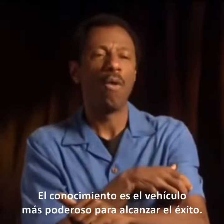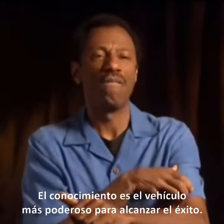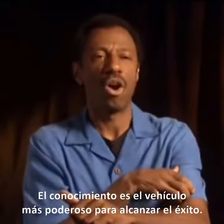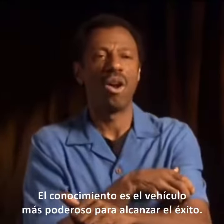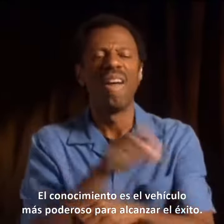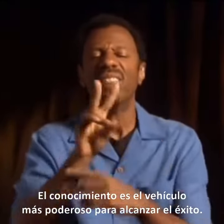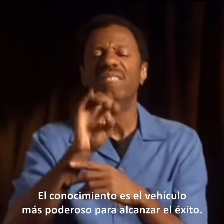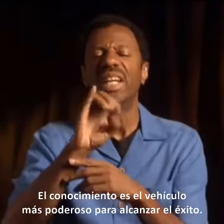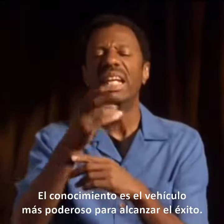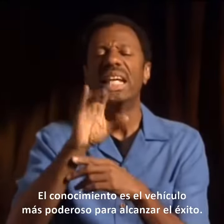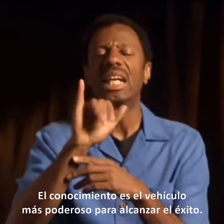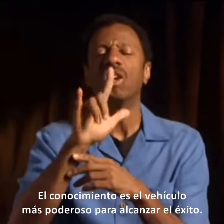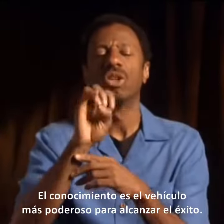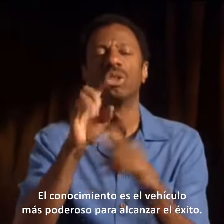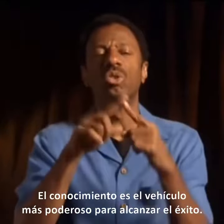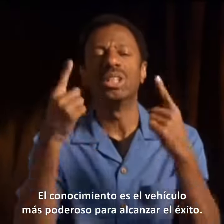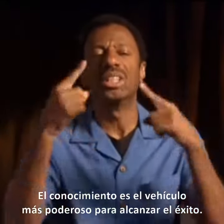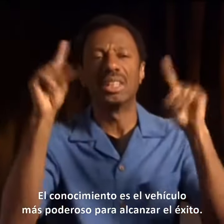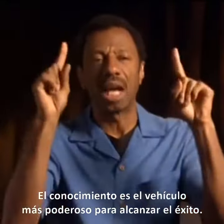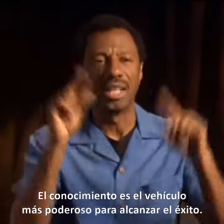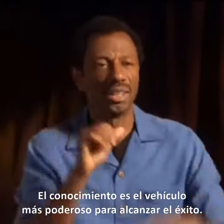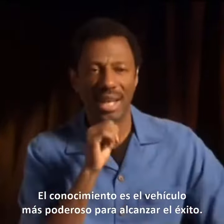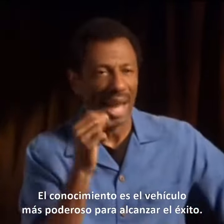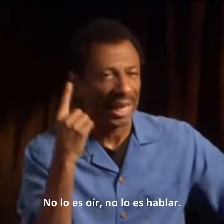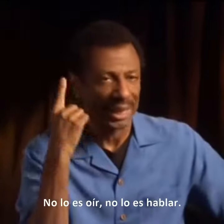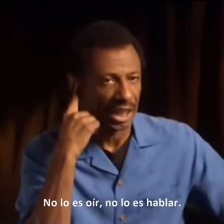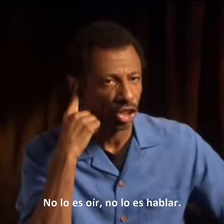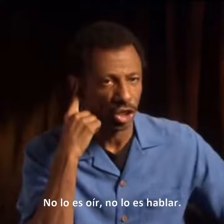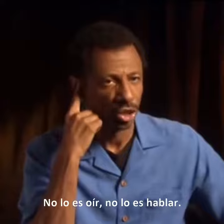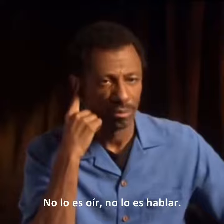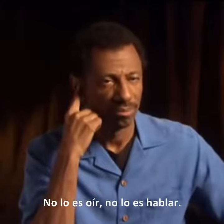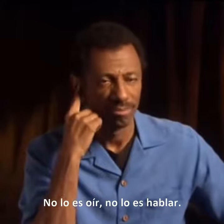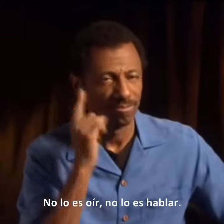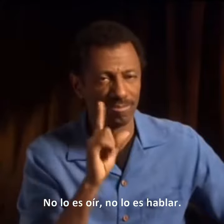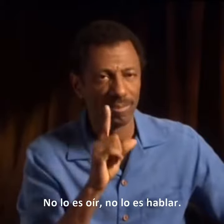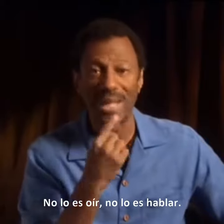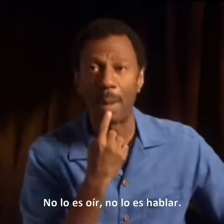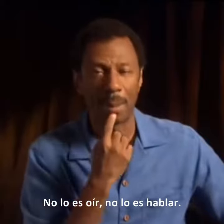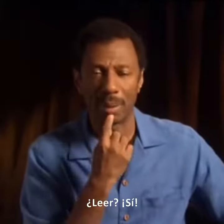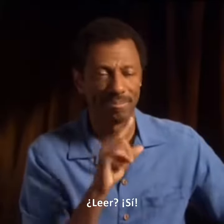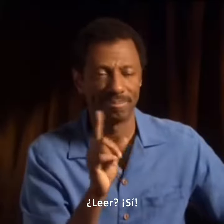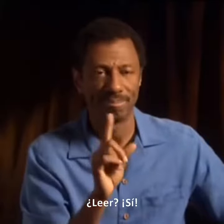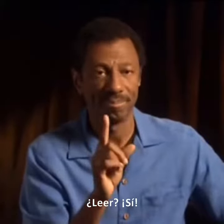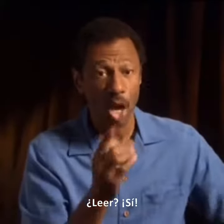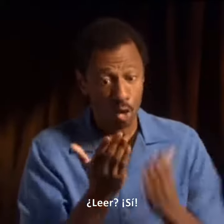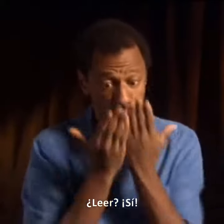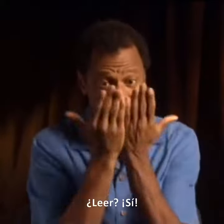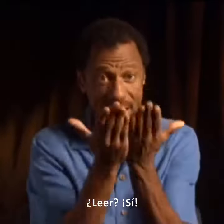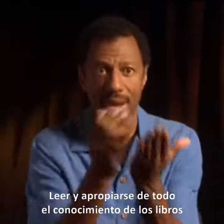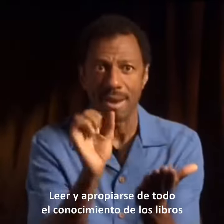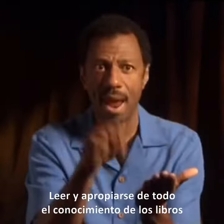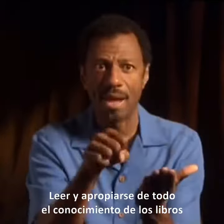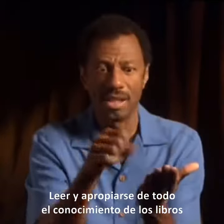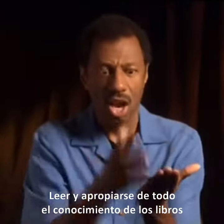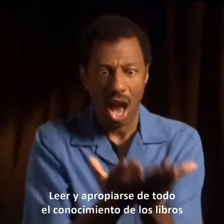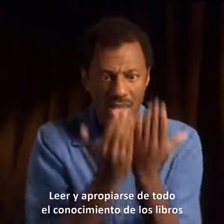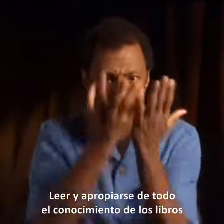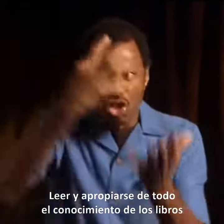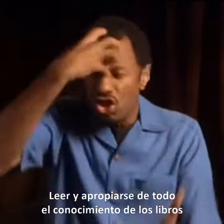Knowledge is the most powerful vehicle to success. Not hearing. Not speaking. Reading. Yes. Reading and taking in